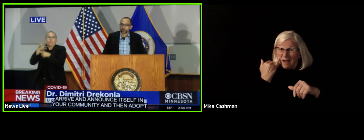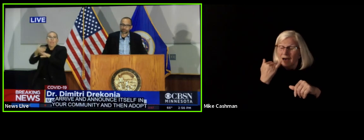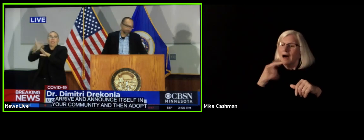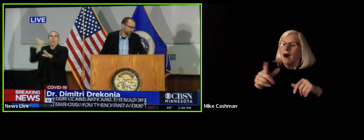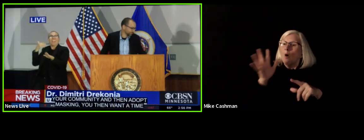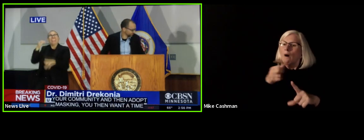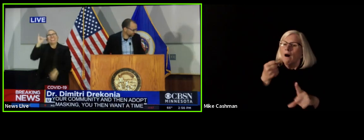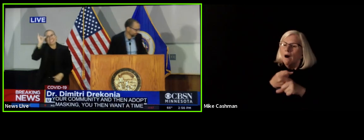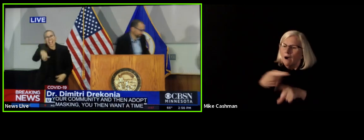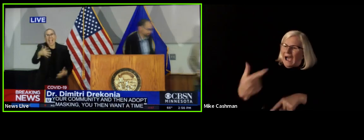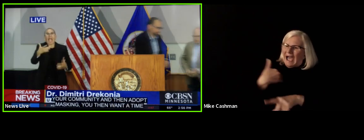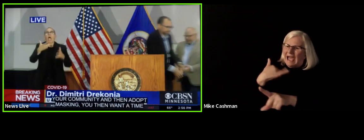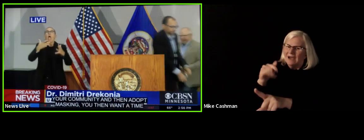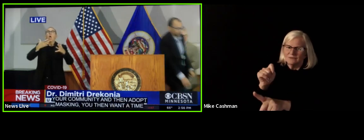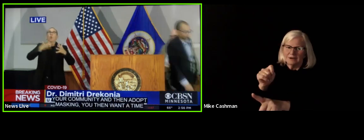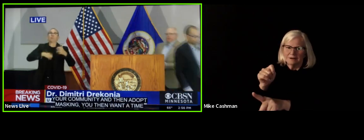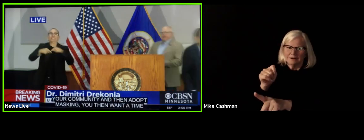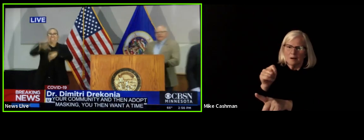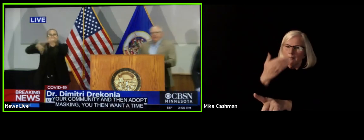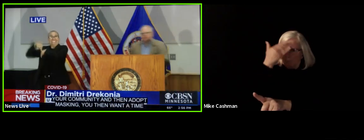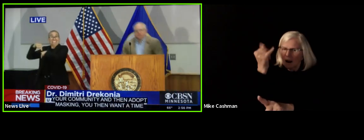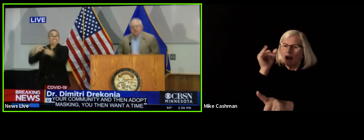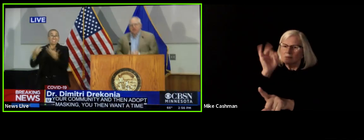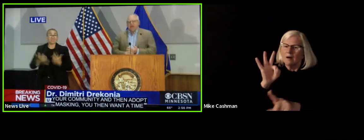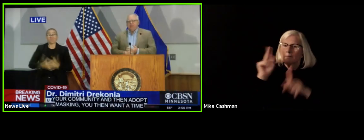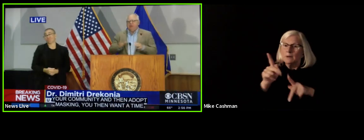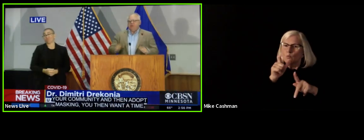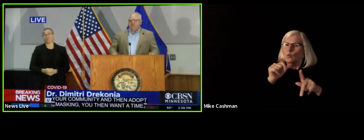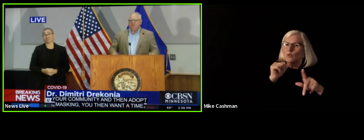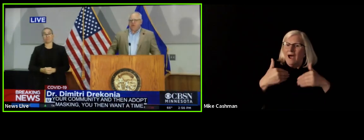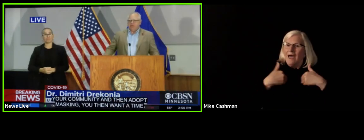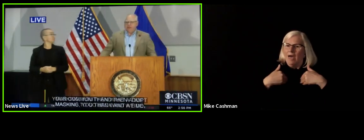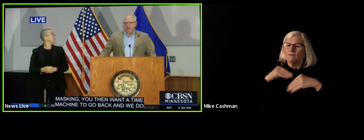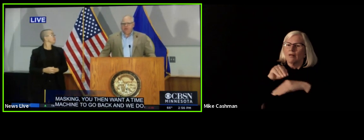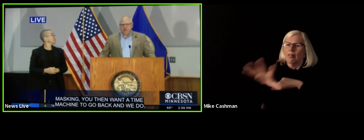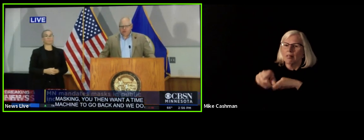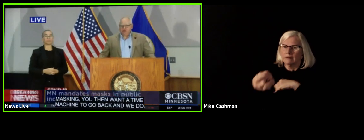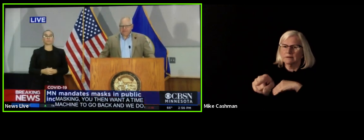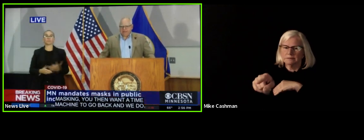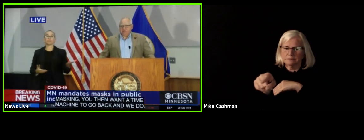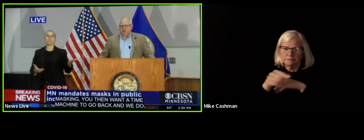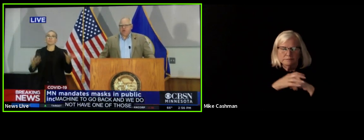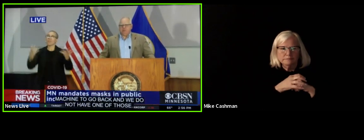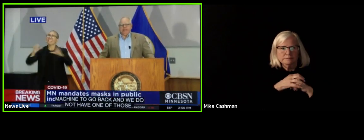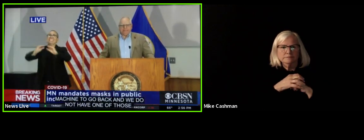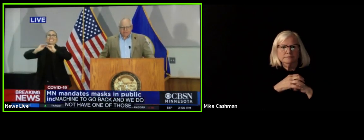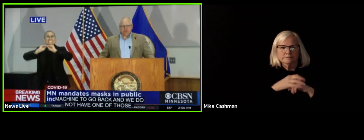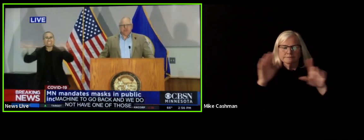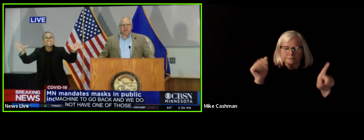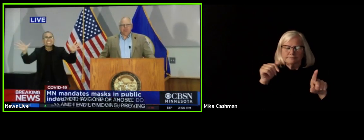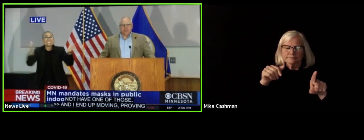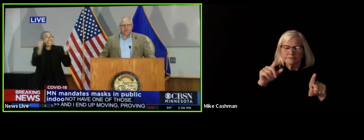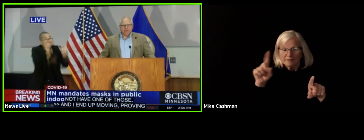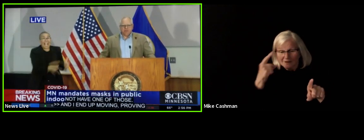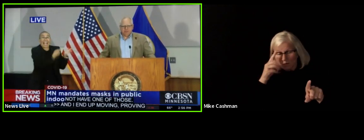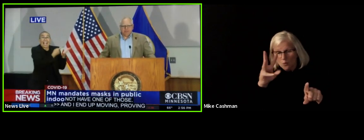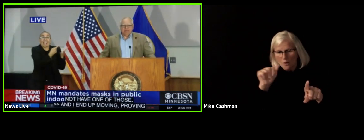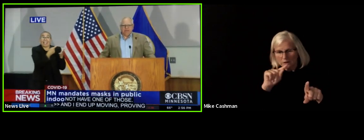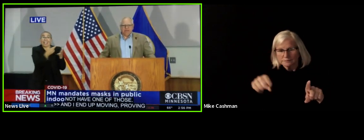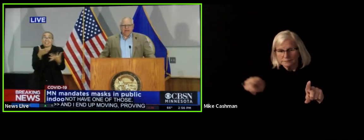those. I end up proving the negative in this job a lot, but I want to be very clear. Those are exact words by leadership